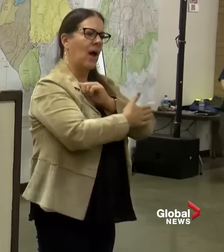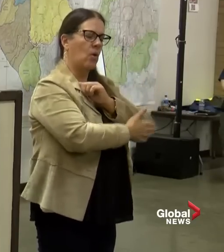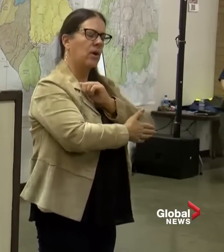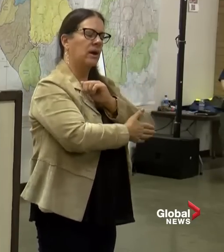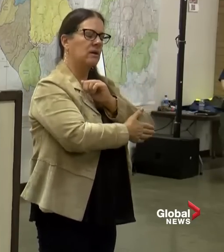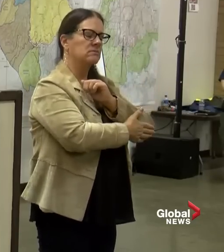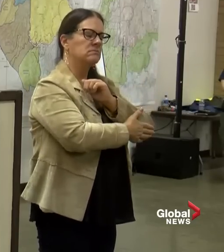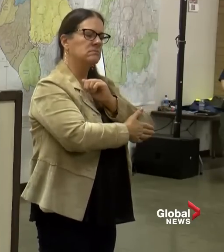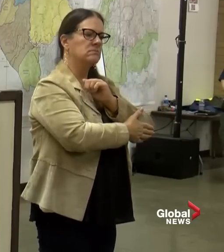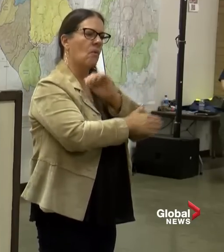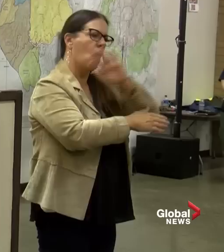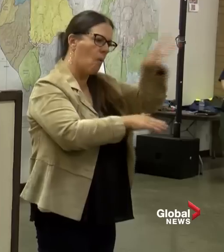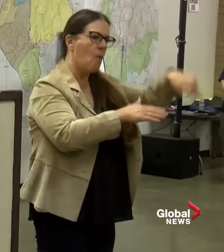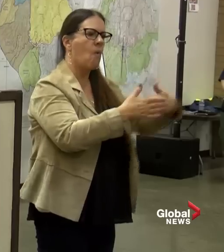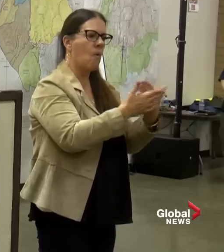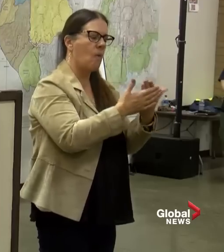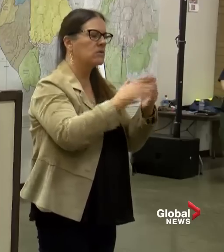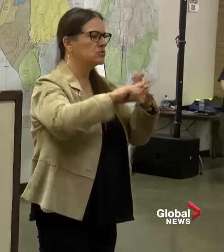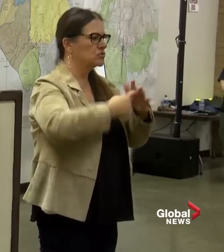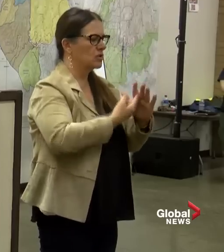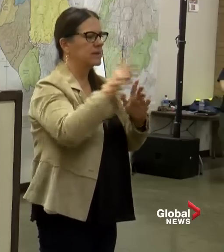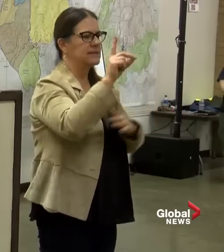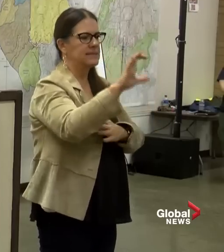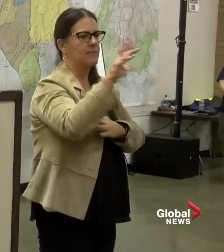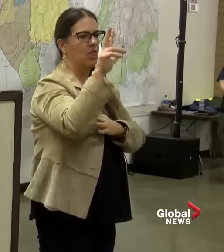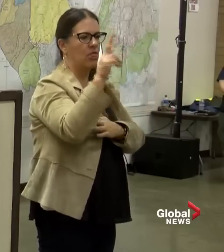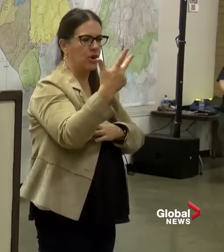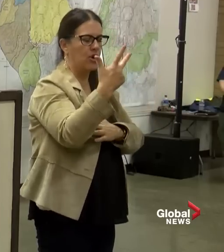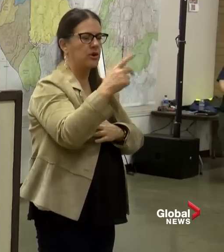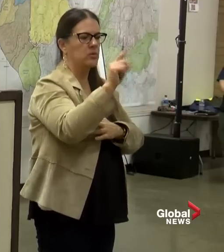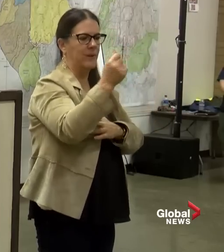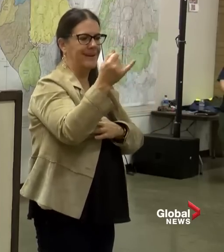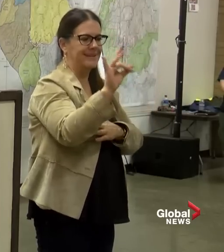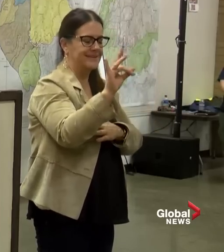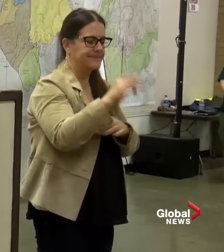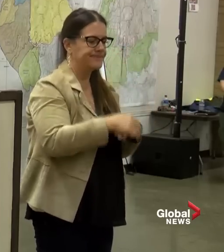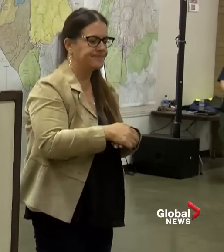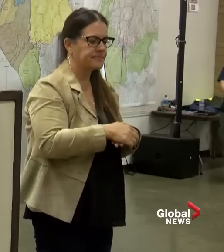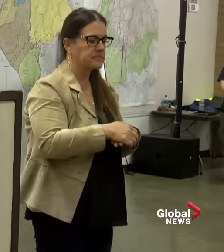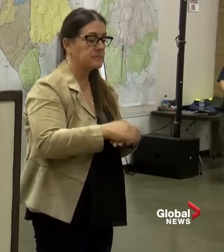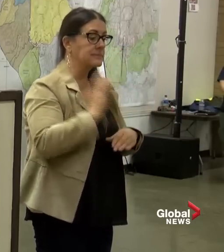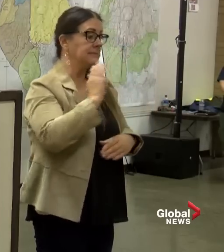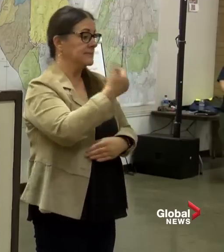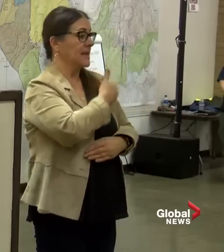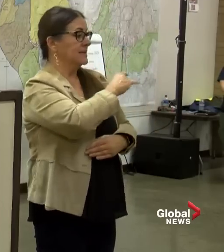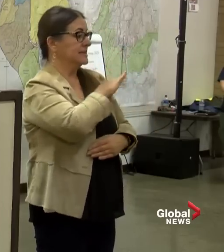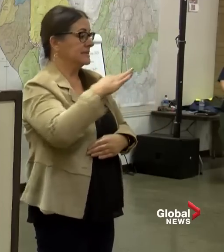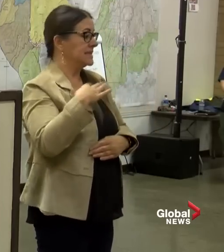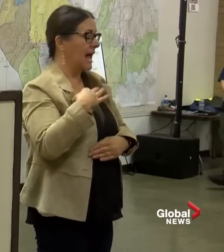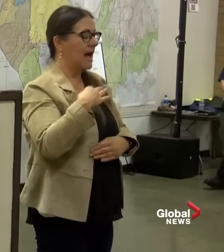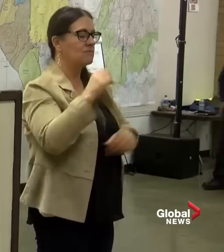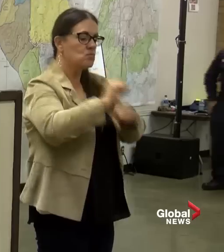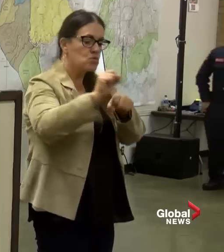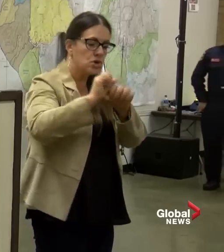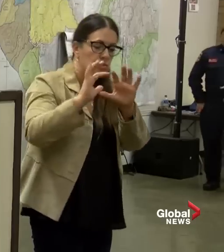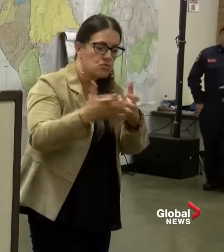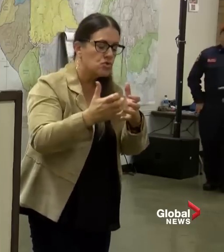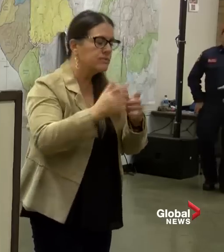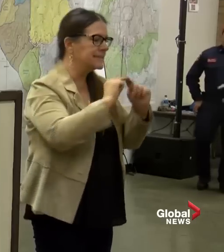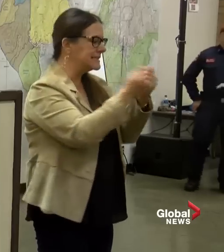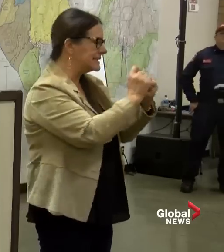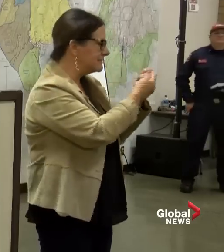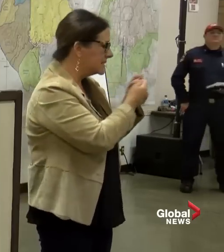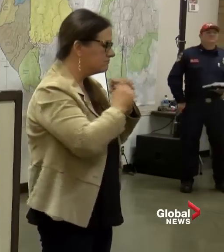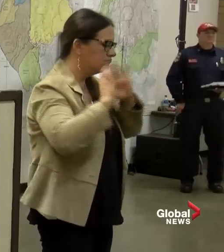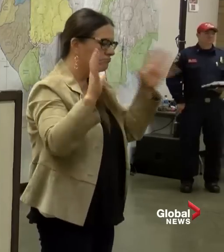December 3rd, 2018. Our staff, working groups, and teams